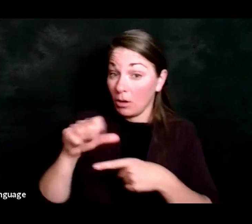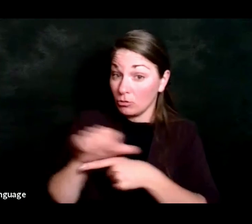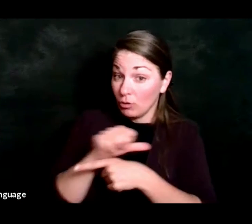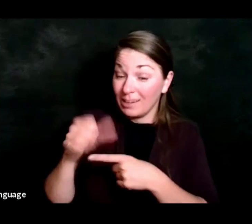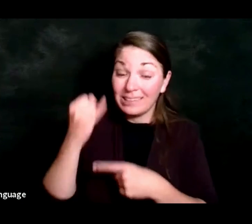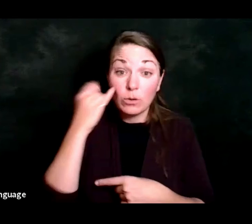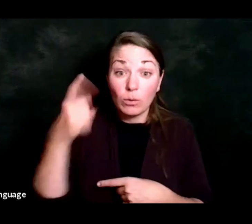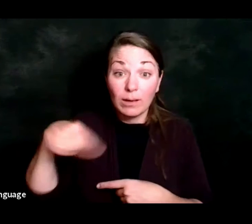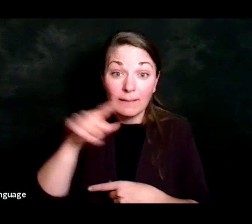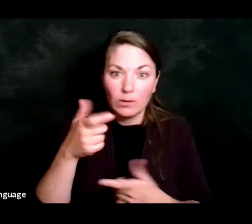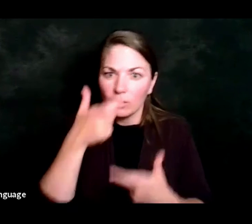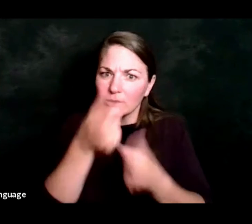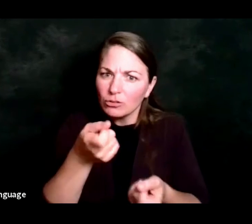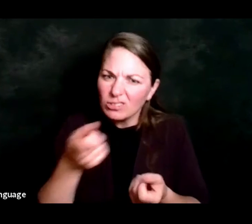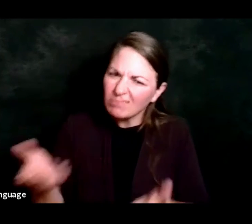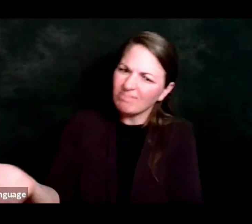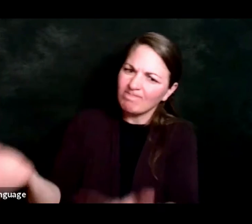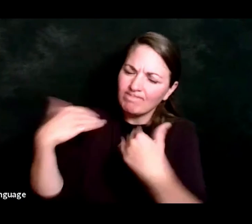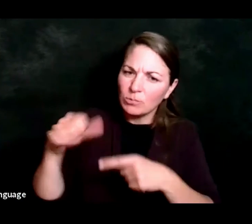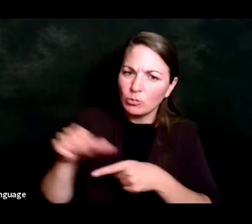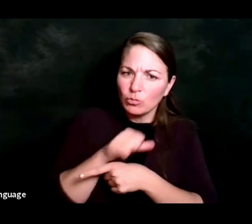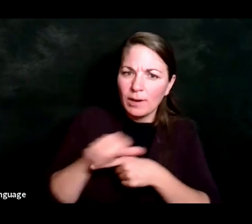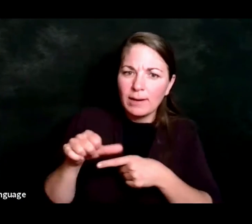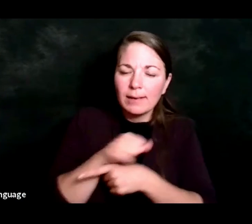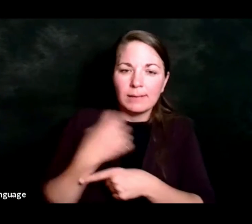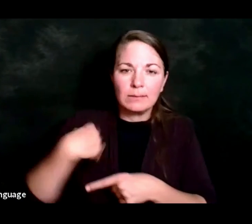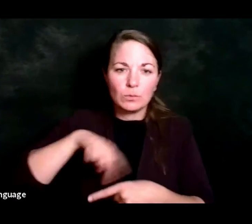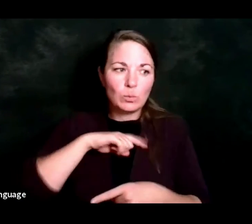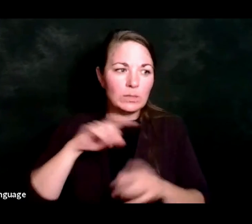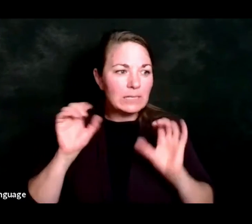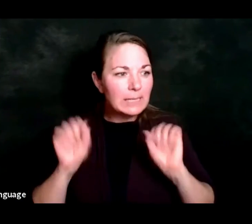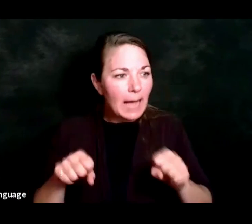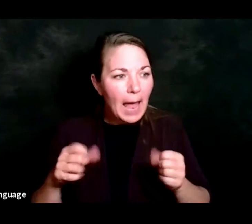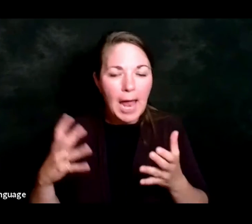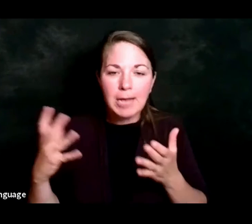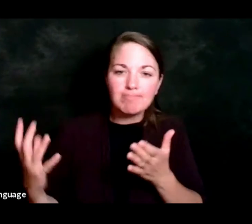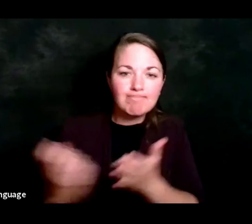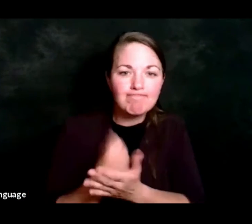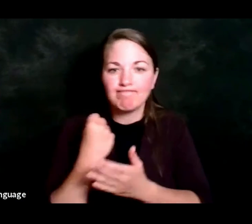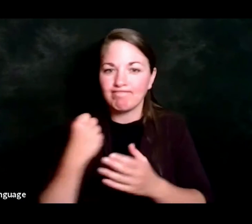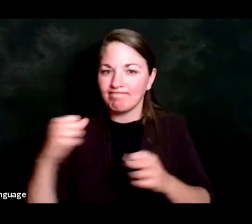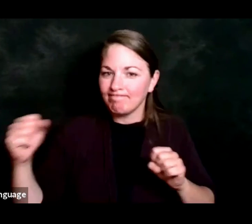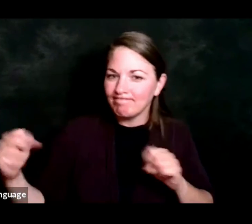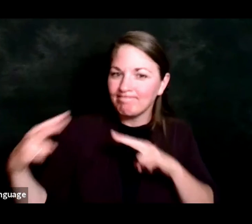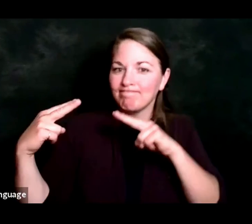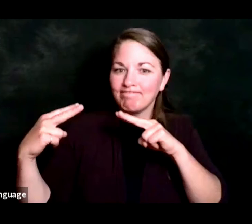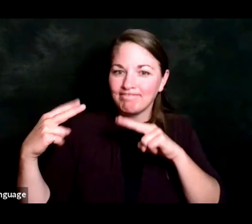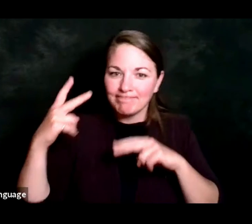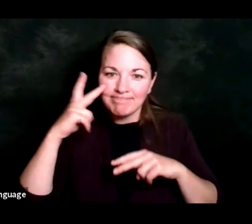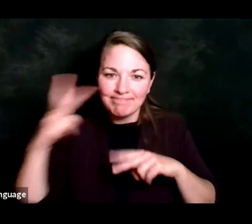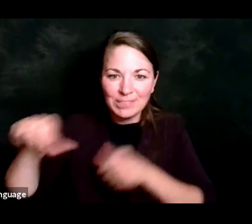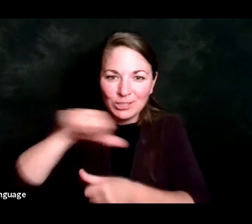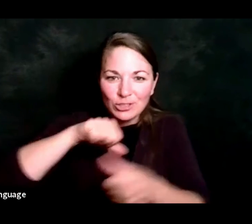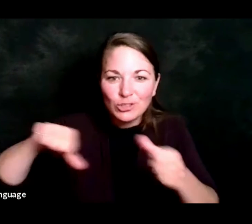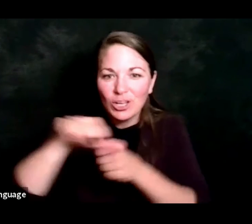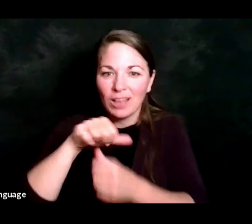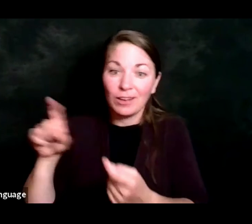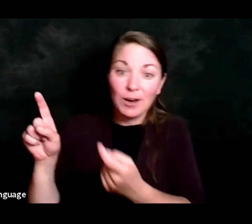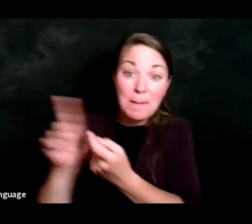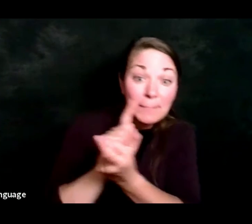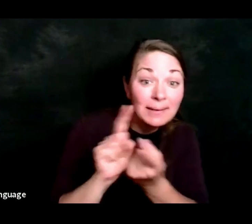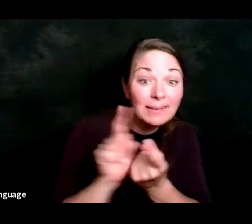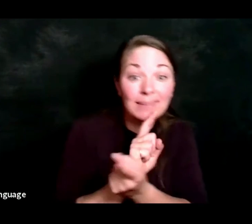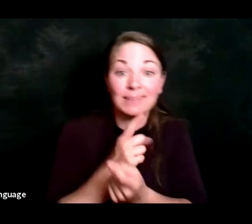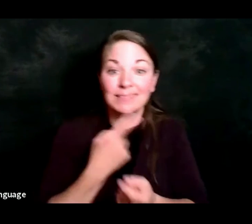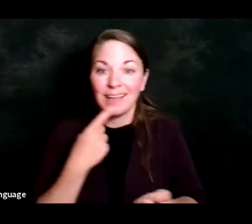assault teams in these areas to come to these trainings. So it gives us a chance to look at one another, meet one another, and say, oh, okay,